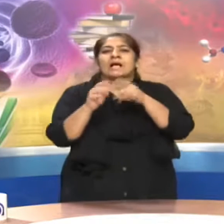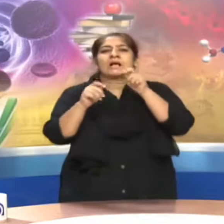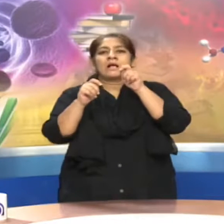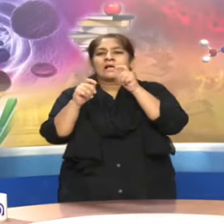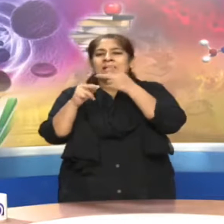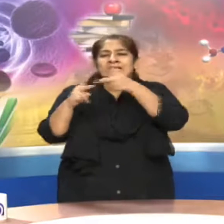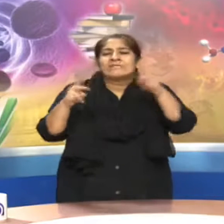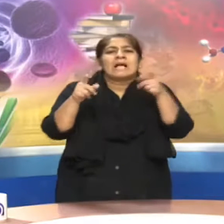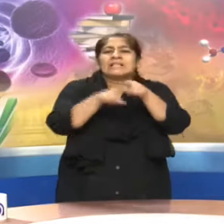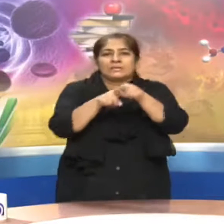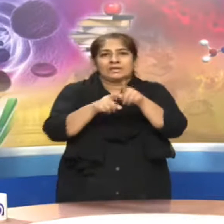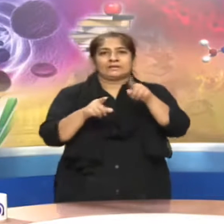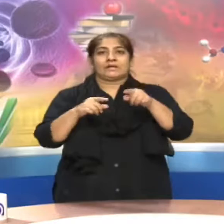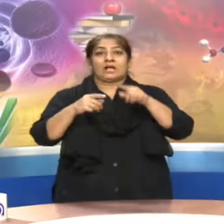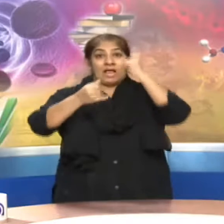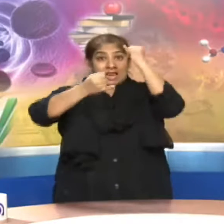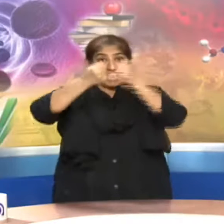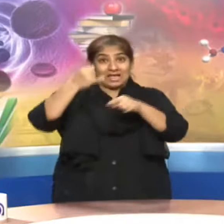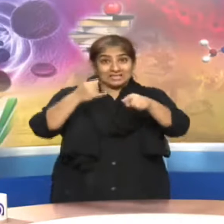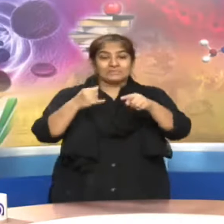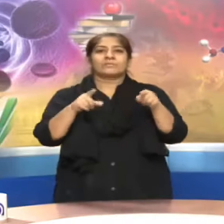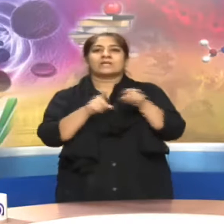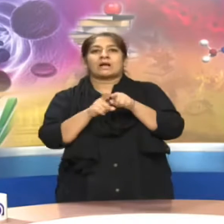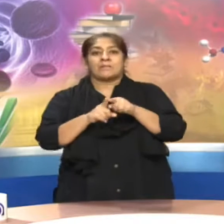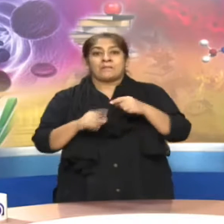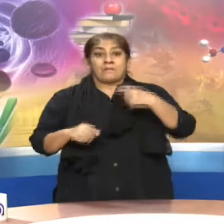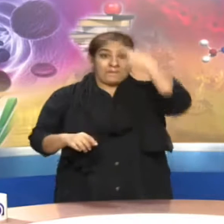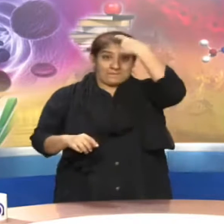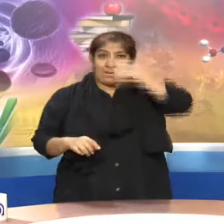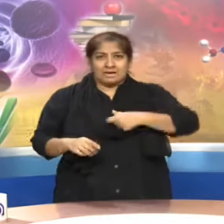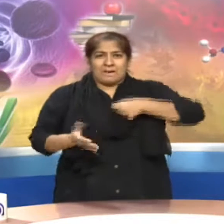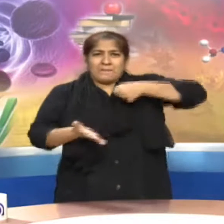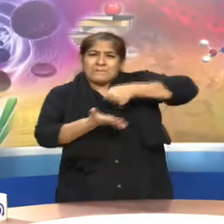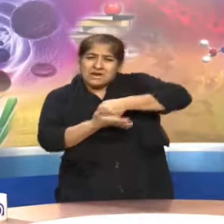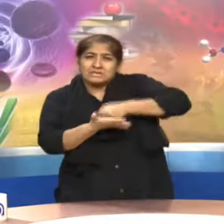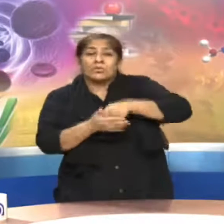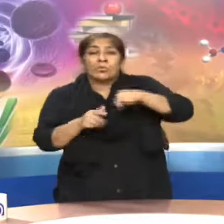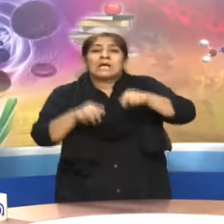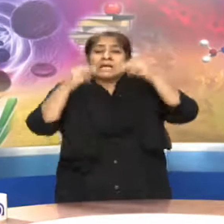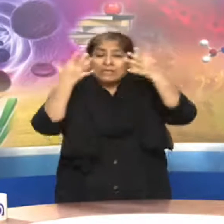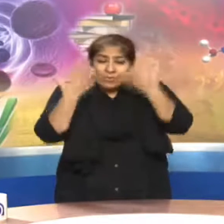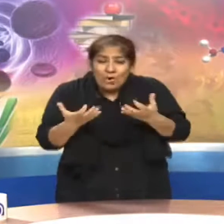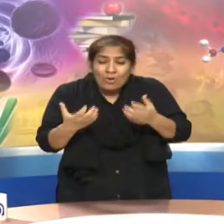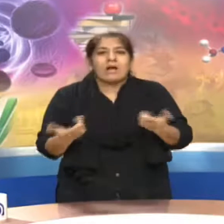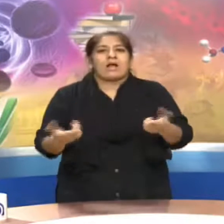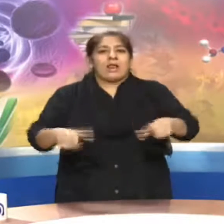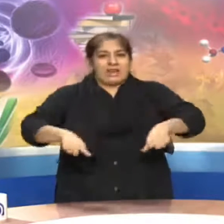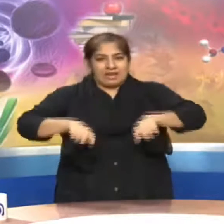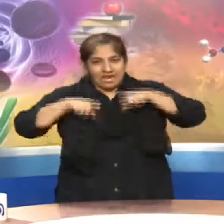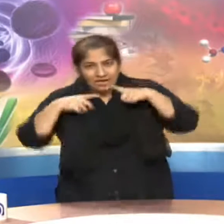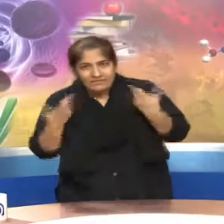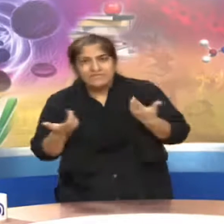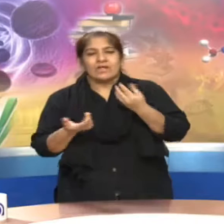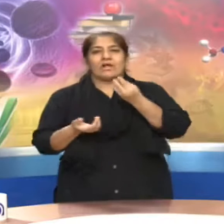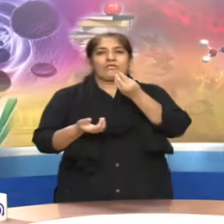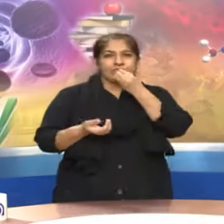In this picture, you saw there are different needs. There are some personal needs which are